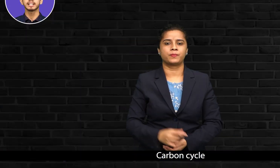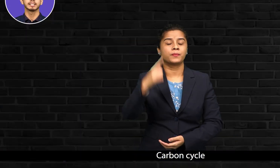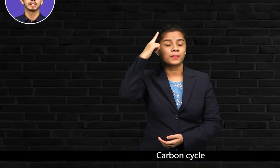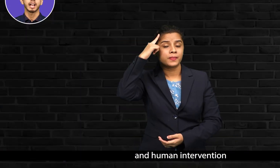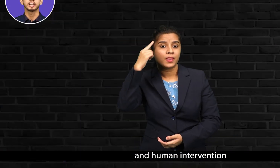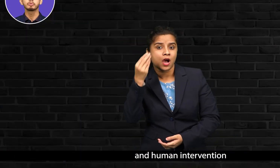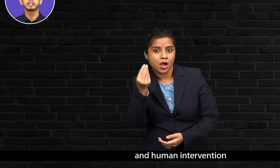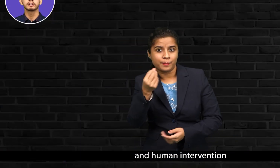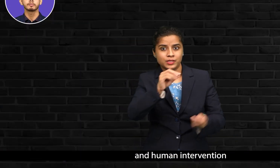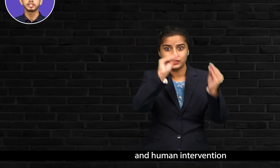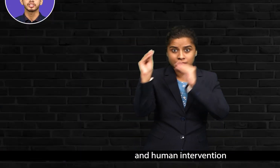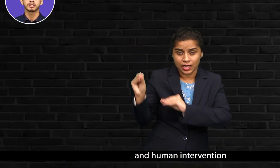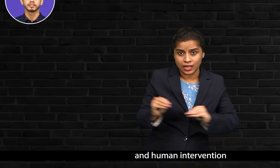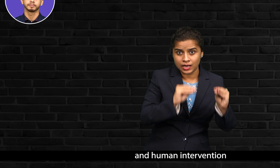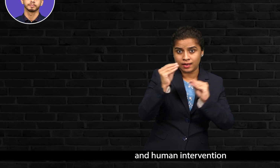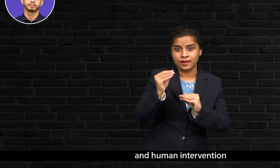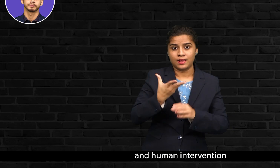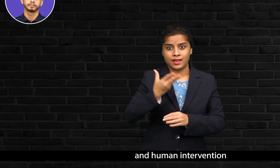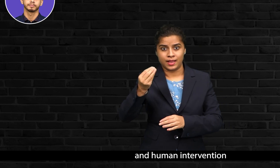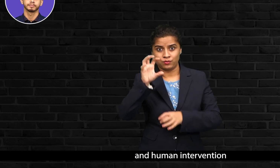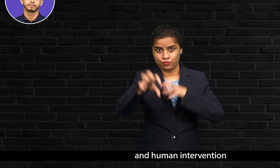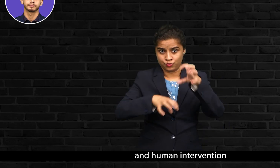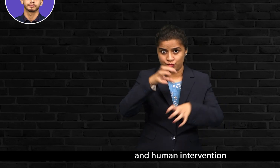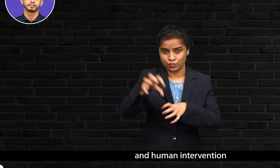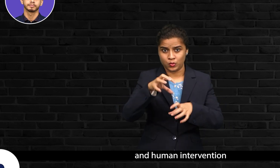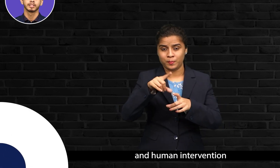Carbon cycle and human intervention.